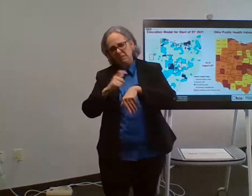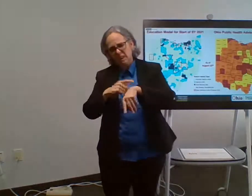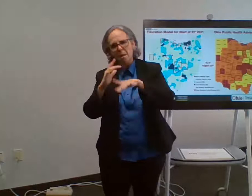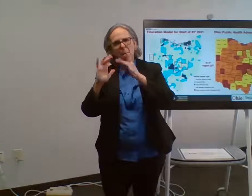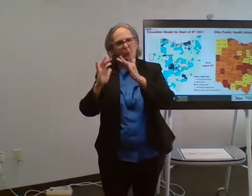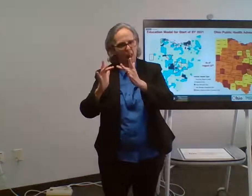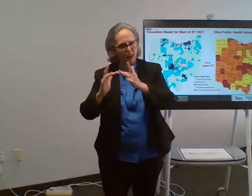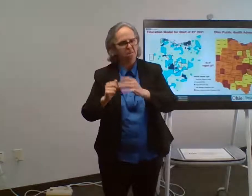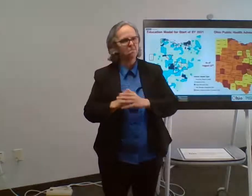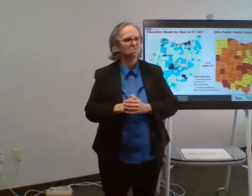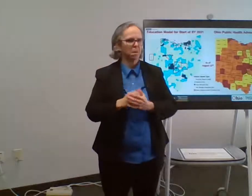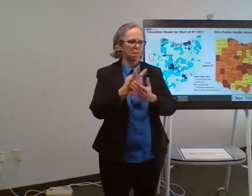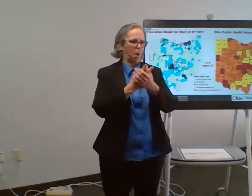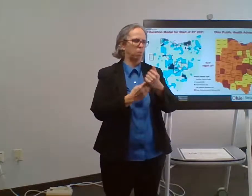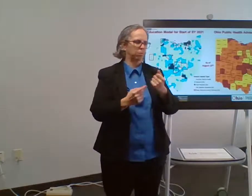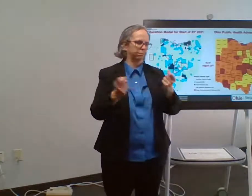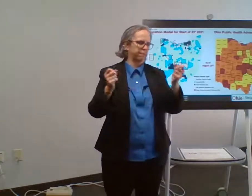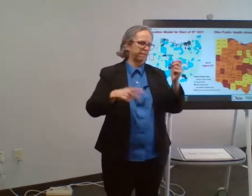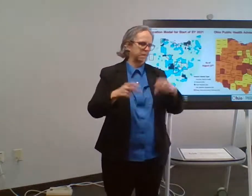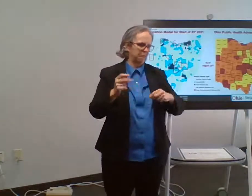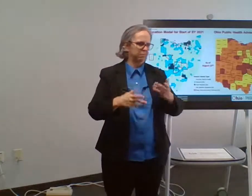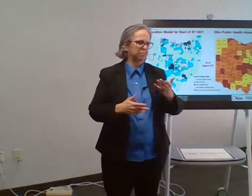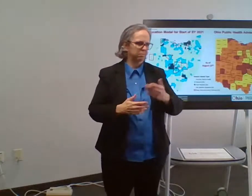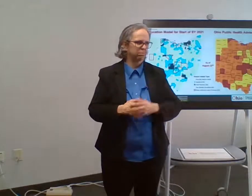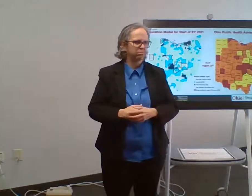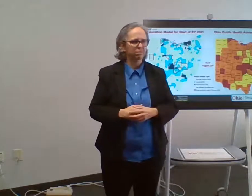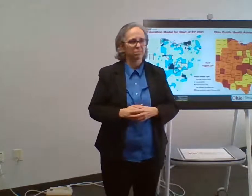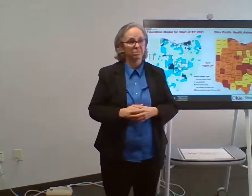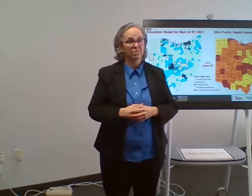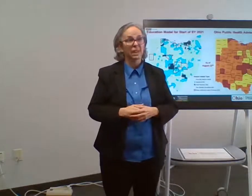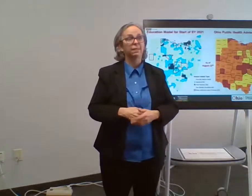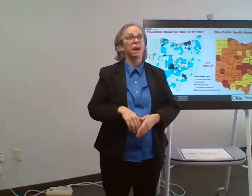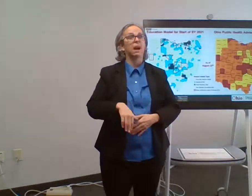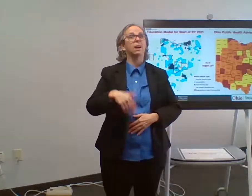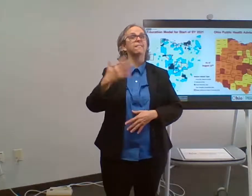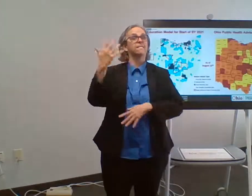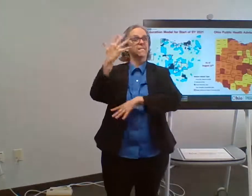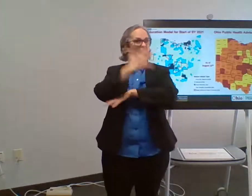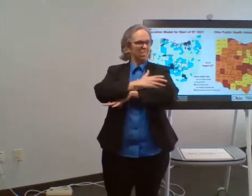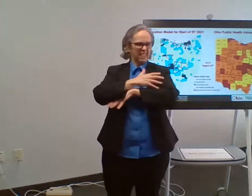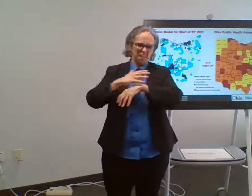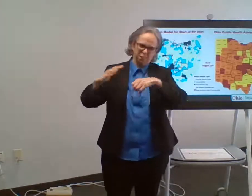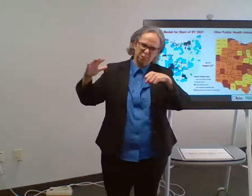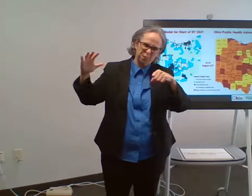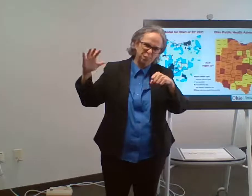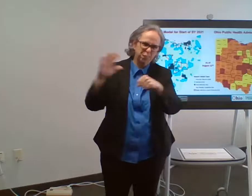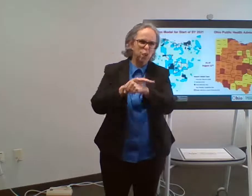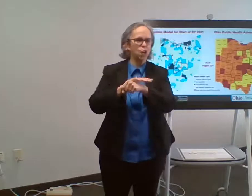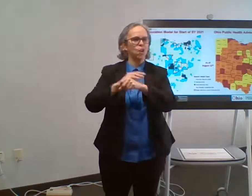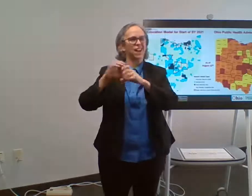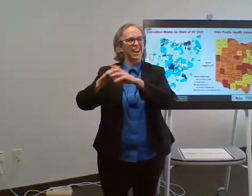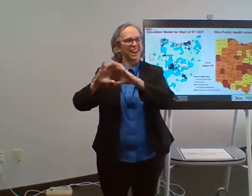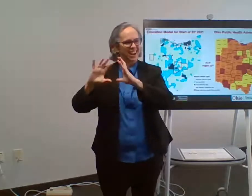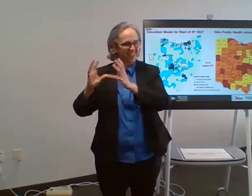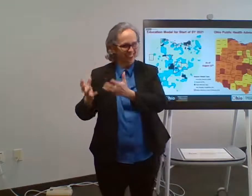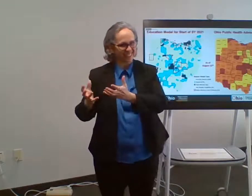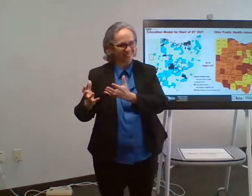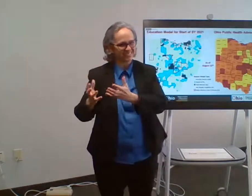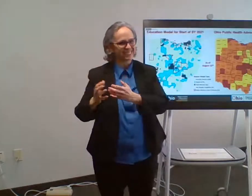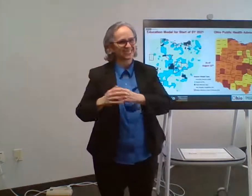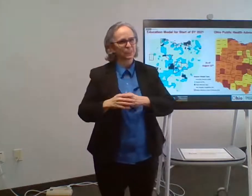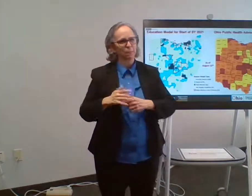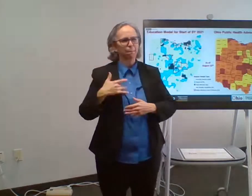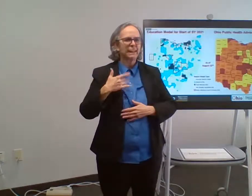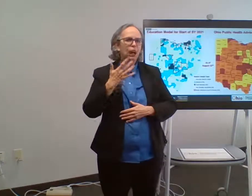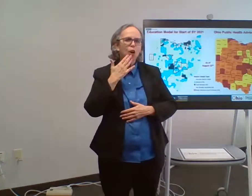And the ones that are coming back full-time, their plan is to come back full-time, that's sort of a